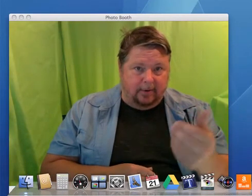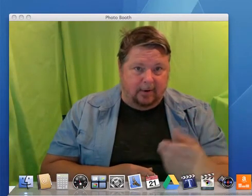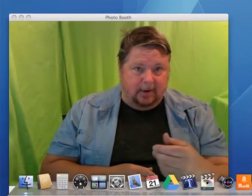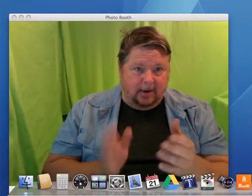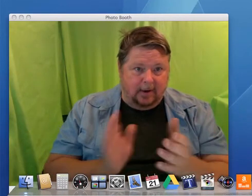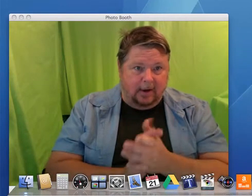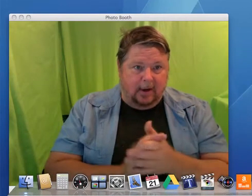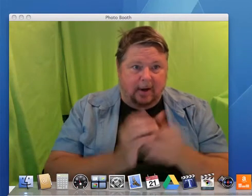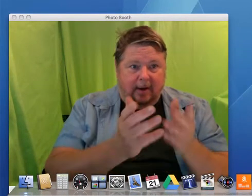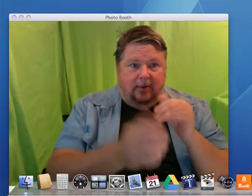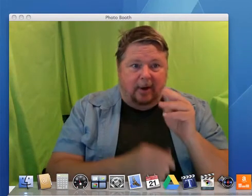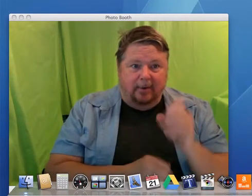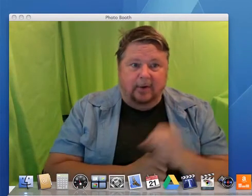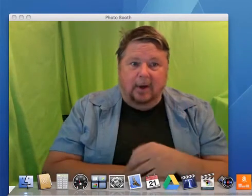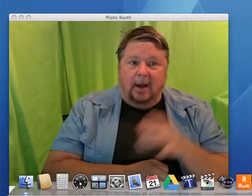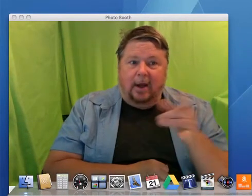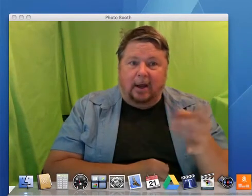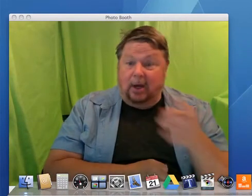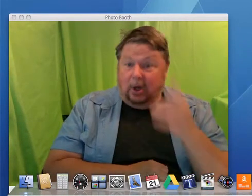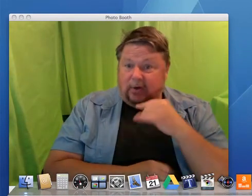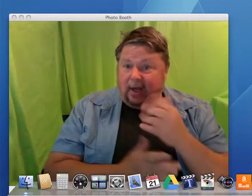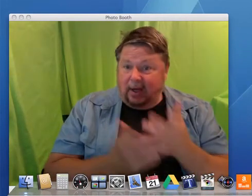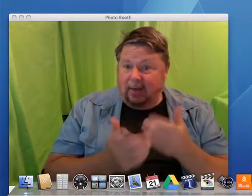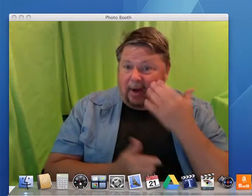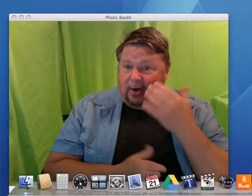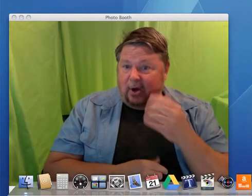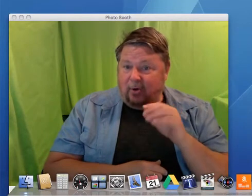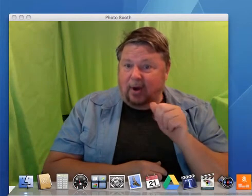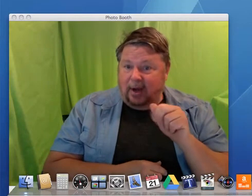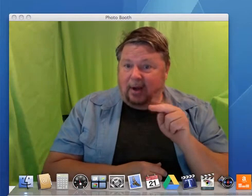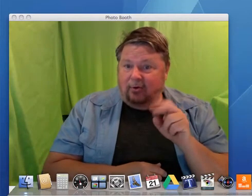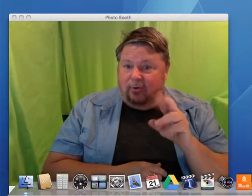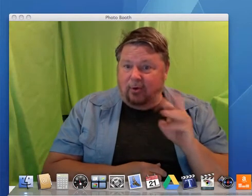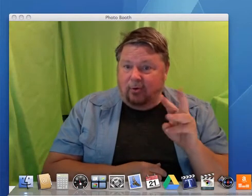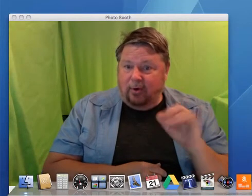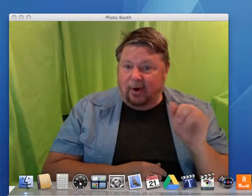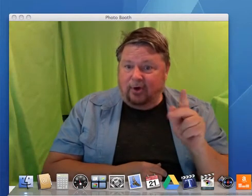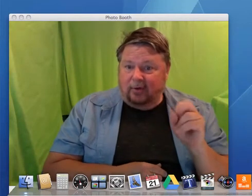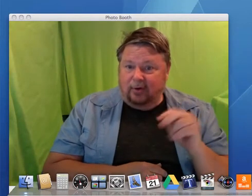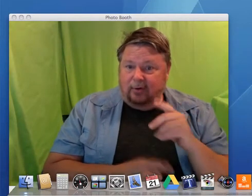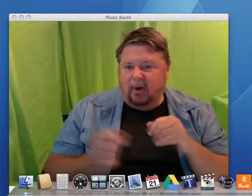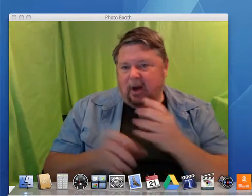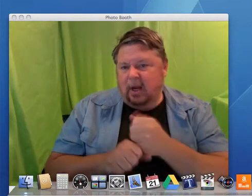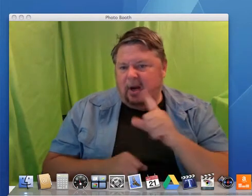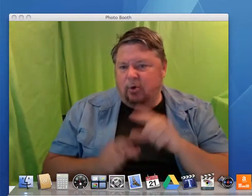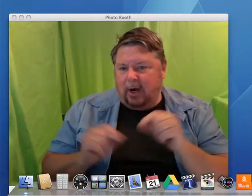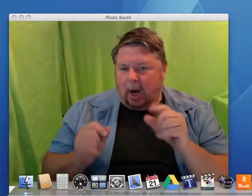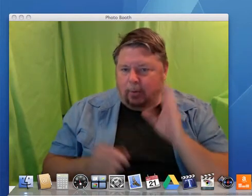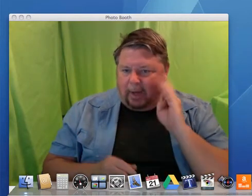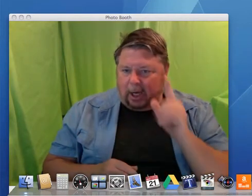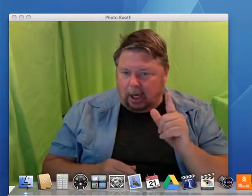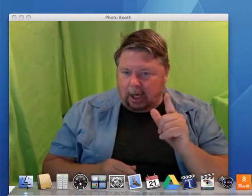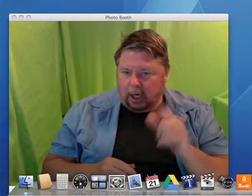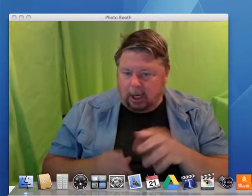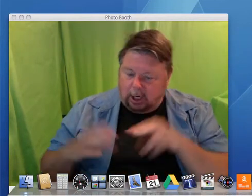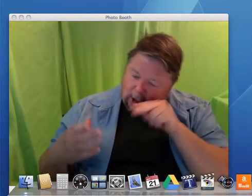Where? There's Amos. He looks like he might know Andrew Jackson. Right, get a $20